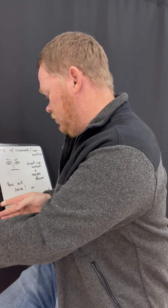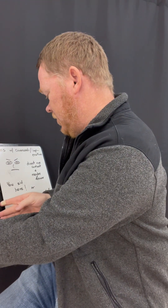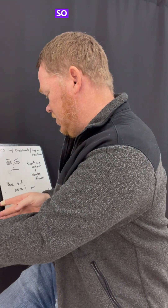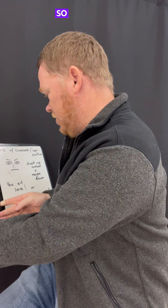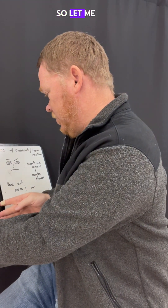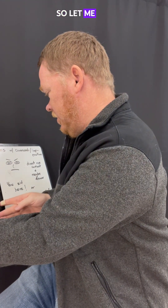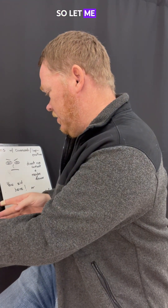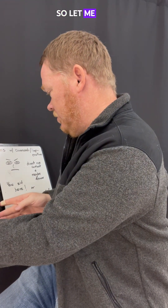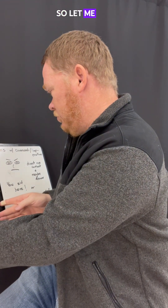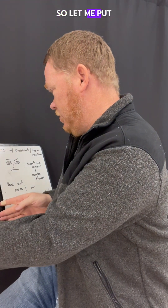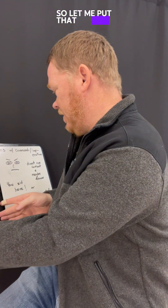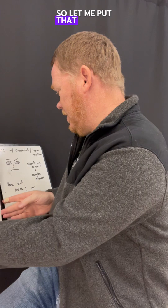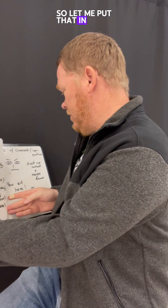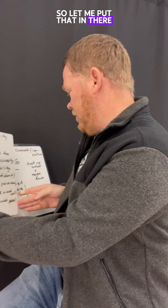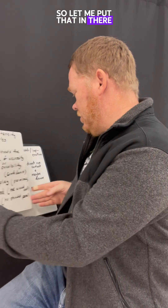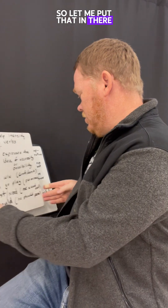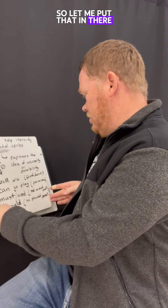So let me put that in there.